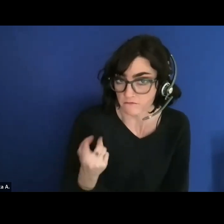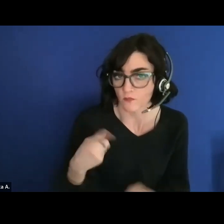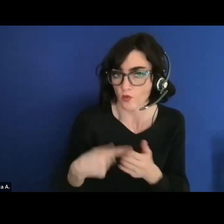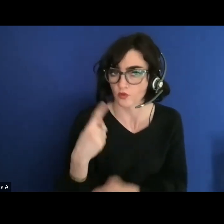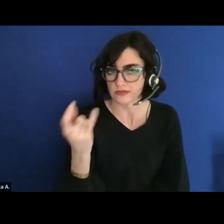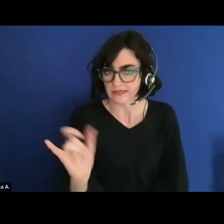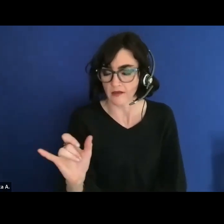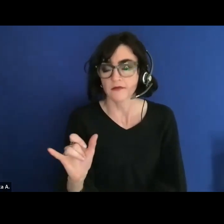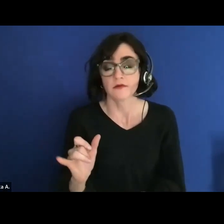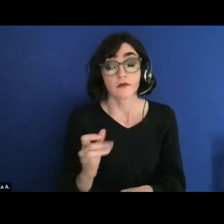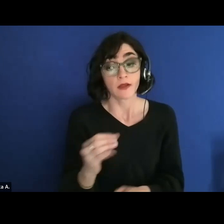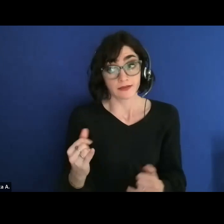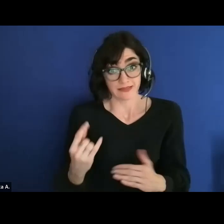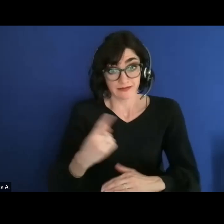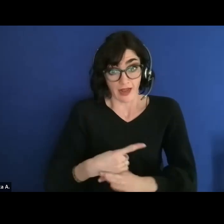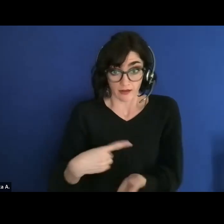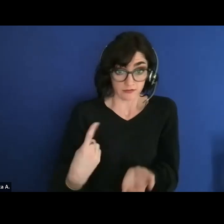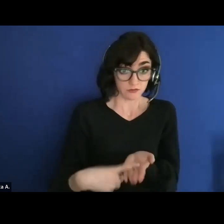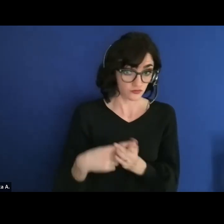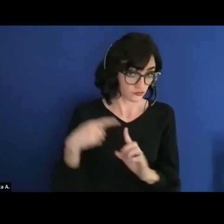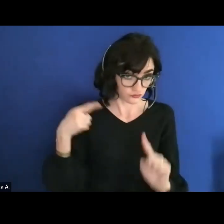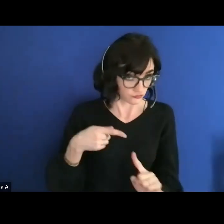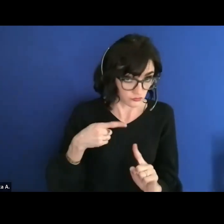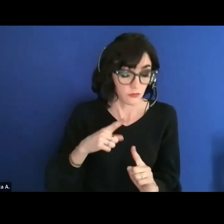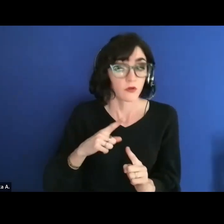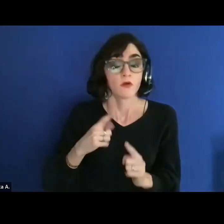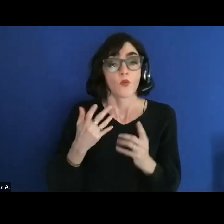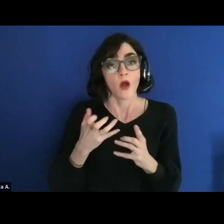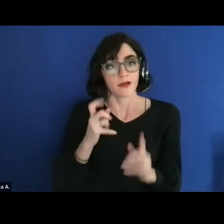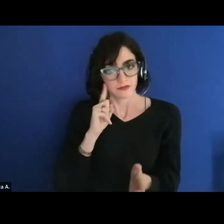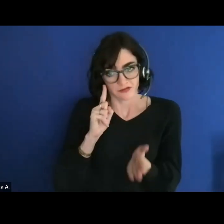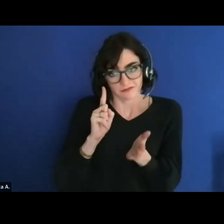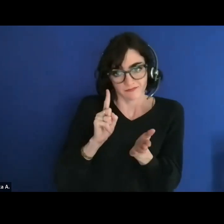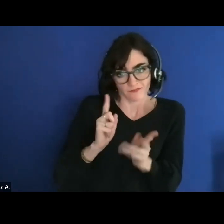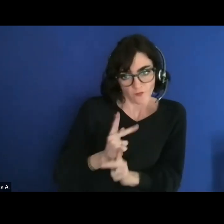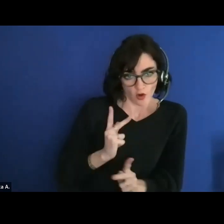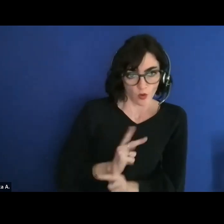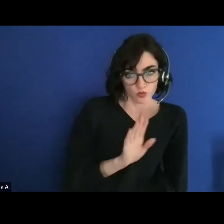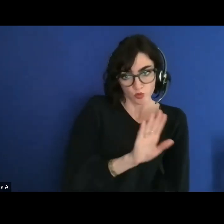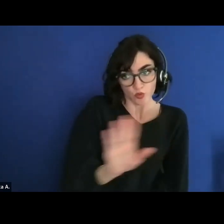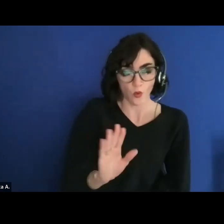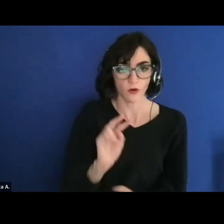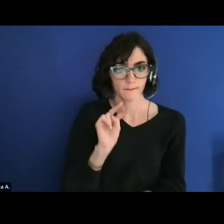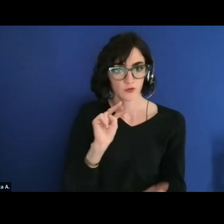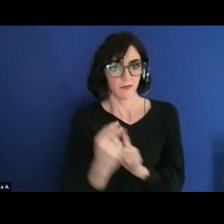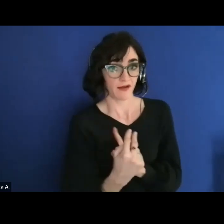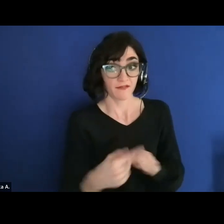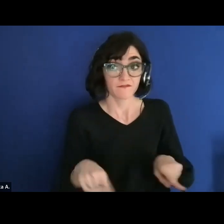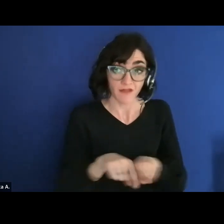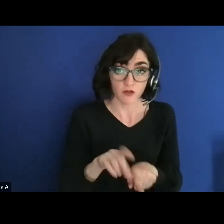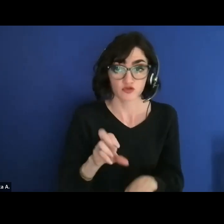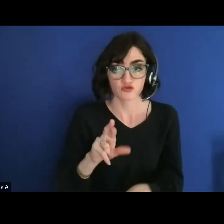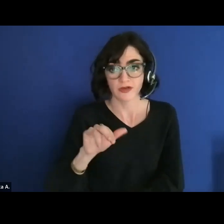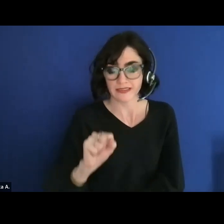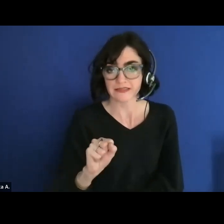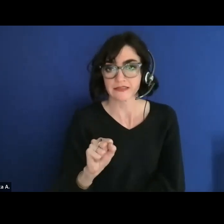want to do today is start exploring your perspectives as CRIS committee members, your professional experiences. We